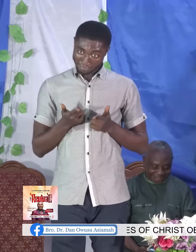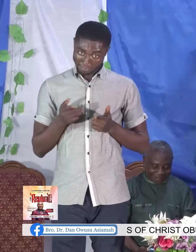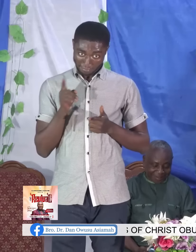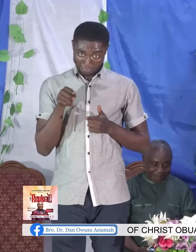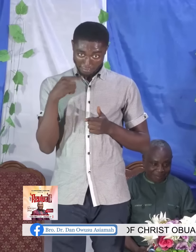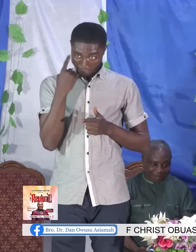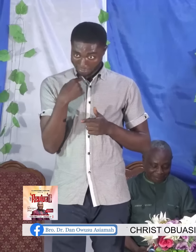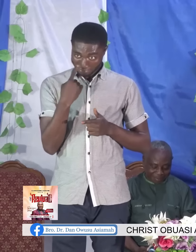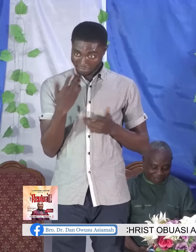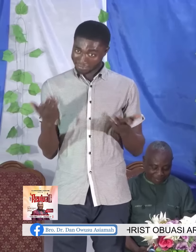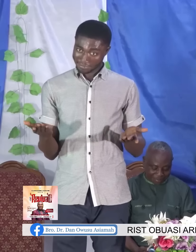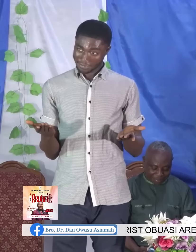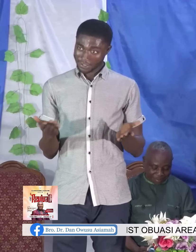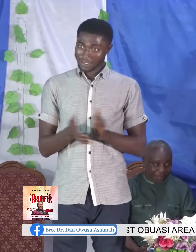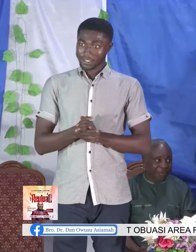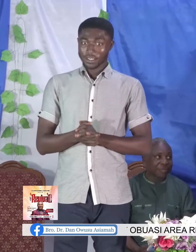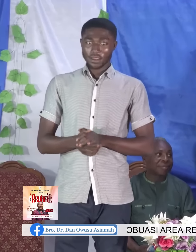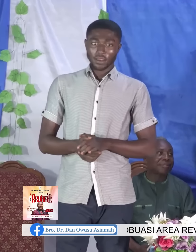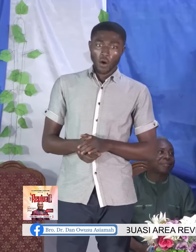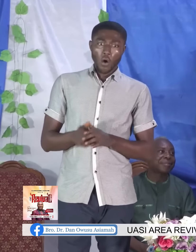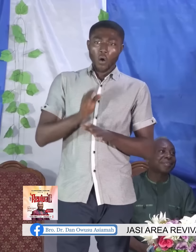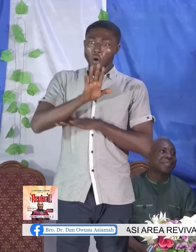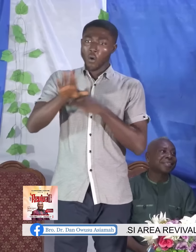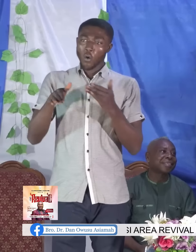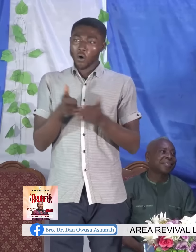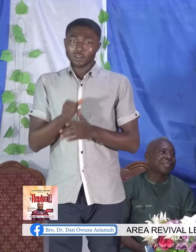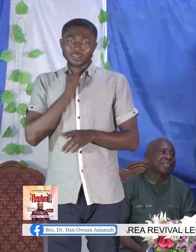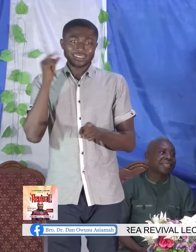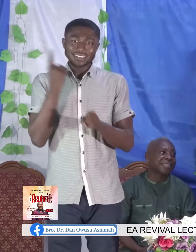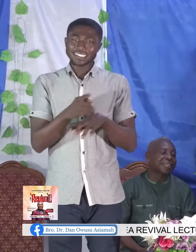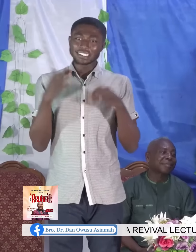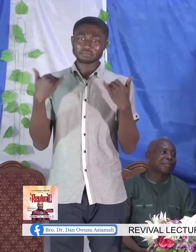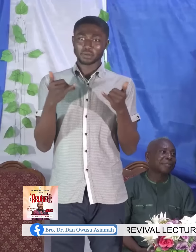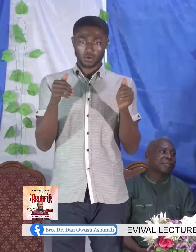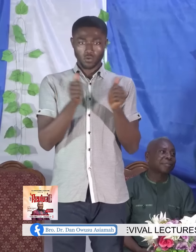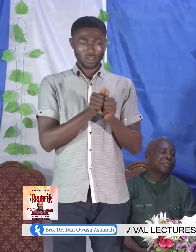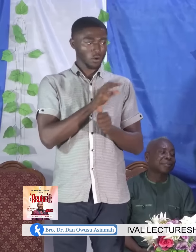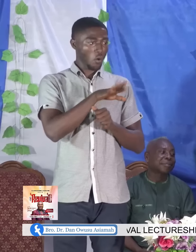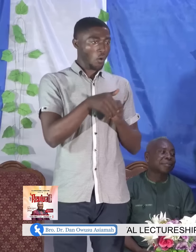Abu si afọ. Mama mfa asamba me ni okan eni agroda.